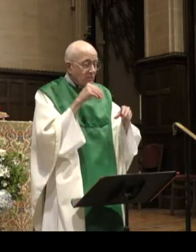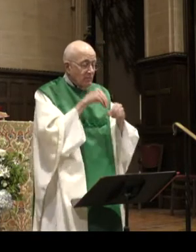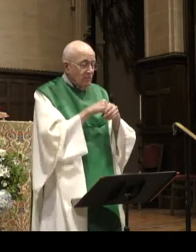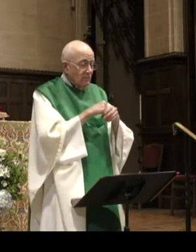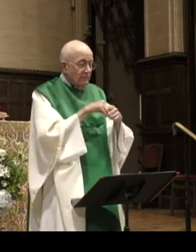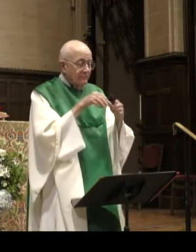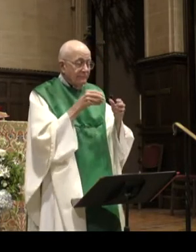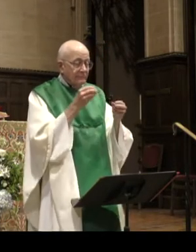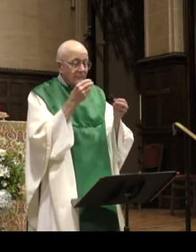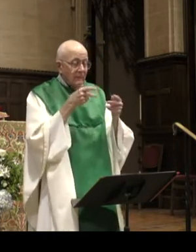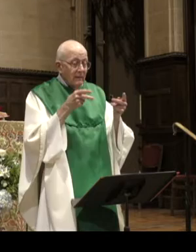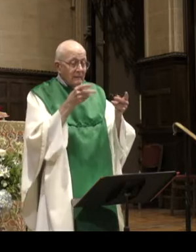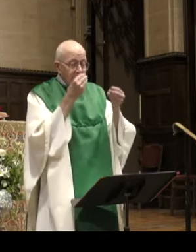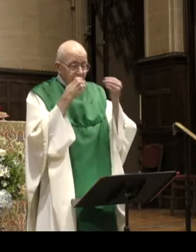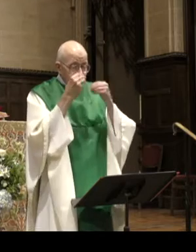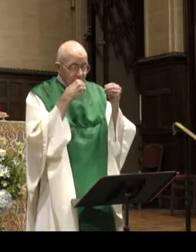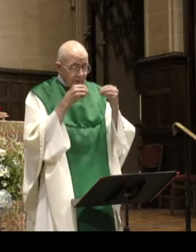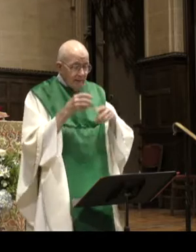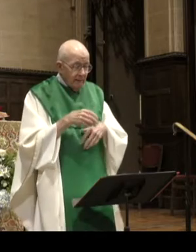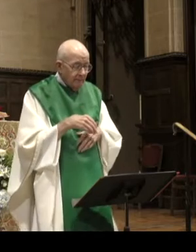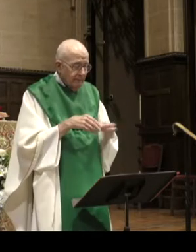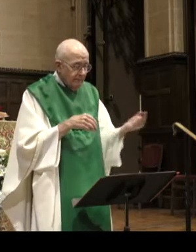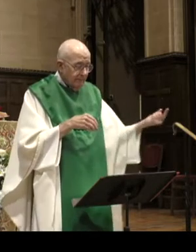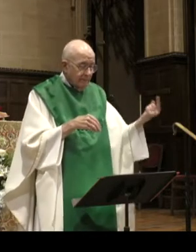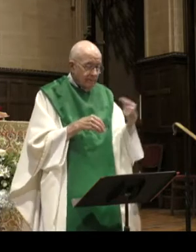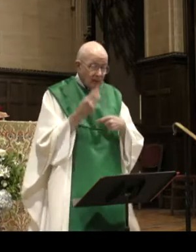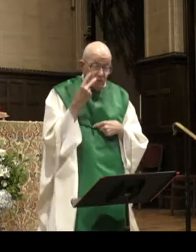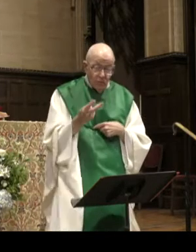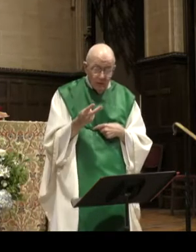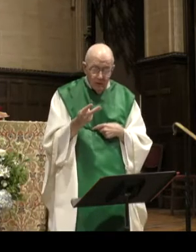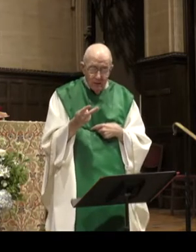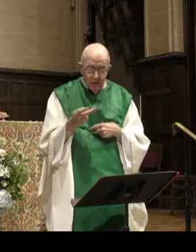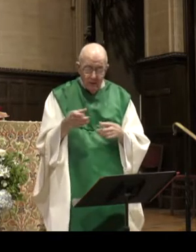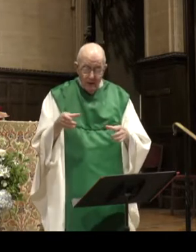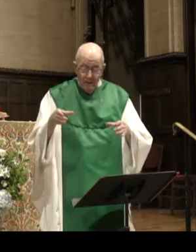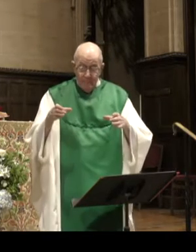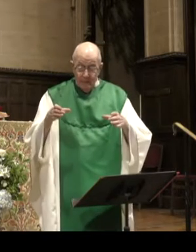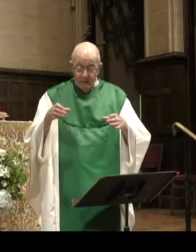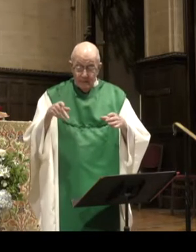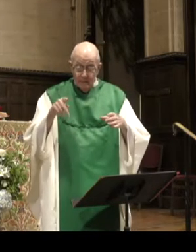Came into the dining room. He saw his plate,